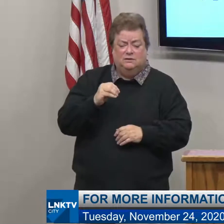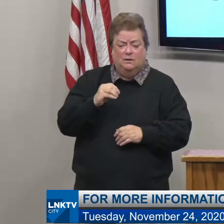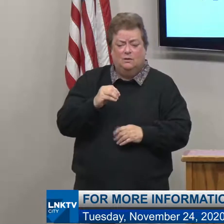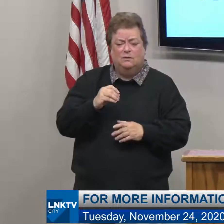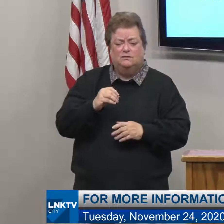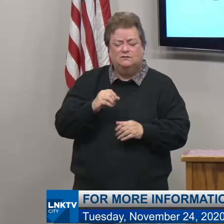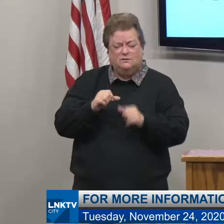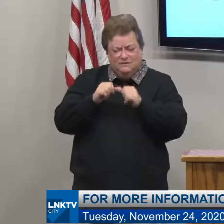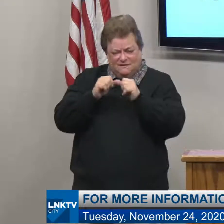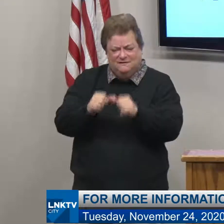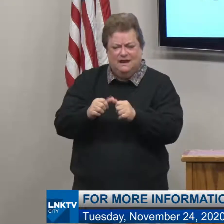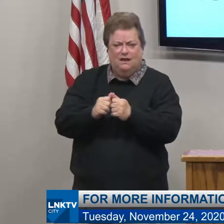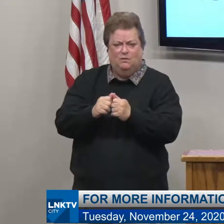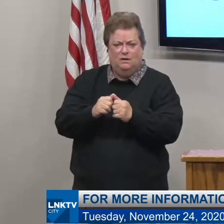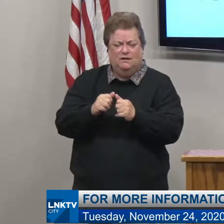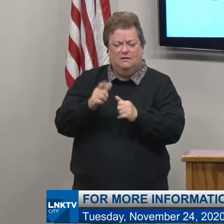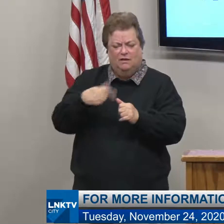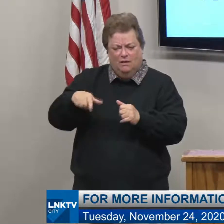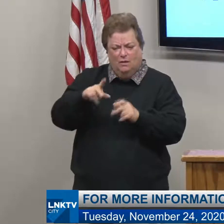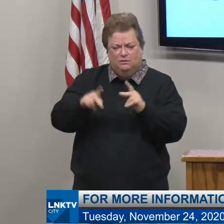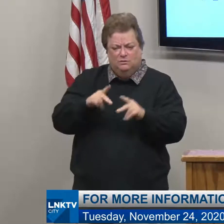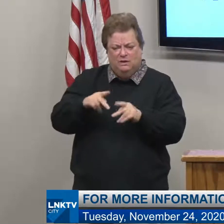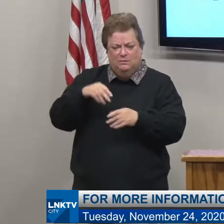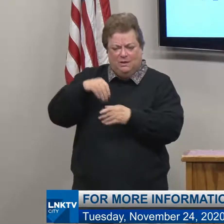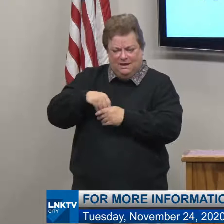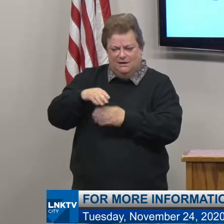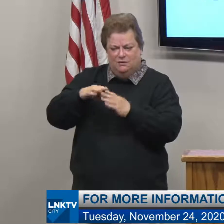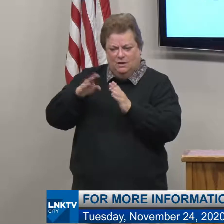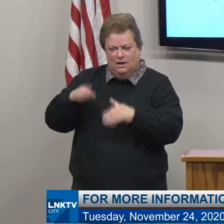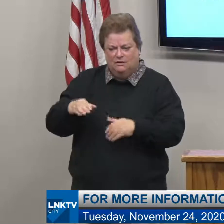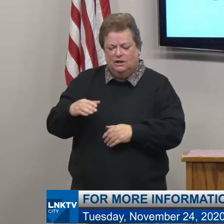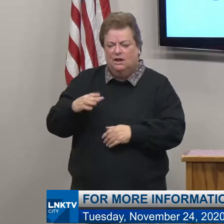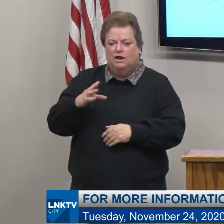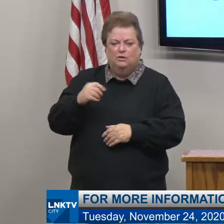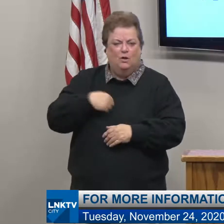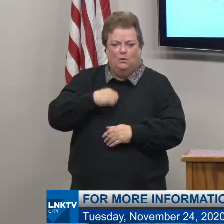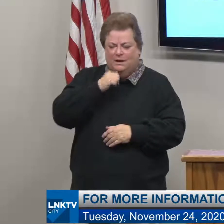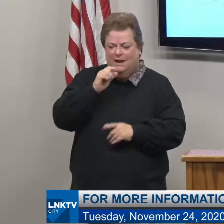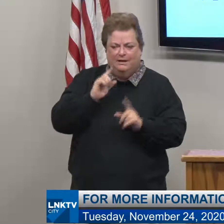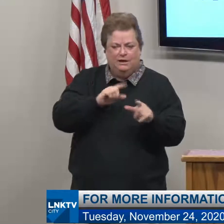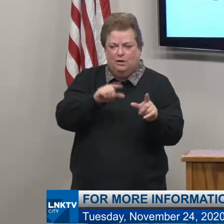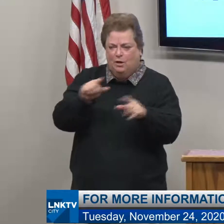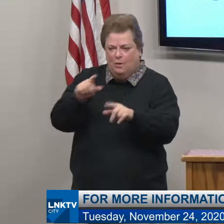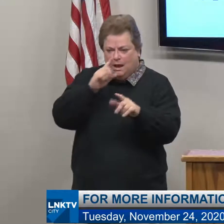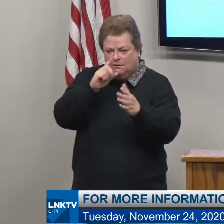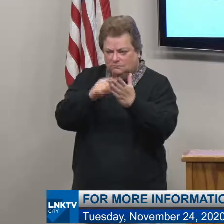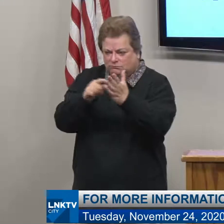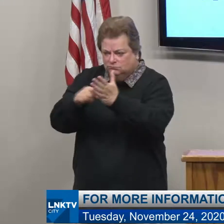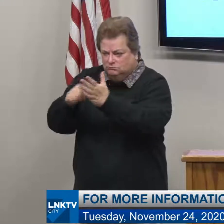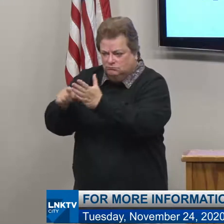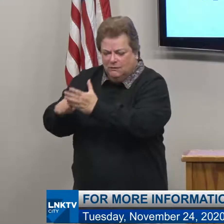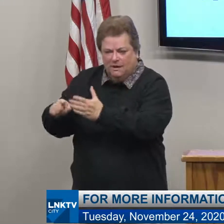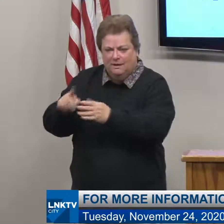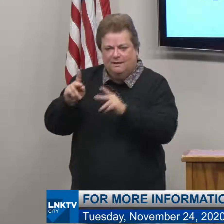your immediate household. And no, we aren't going to be out looking at private residences.